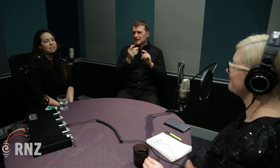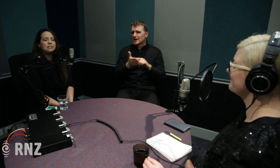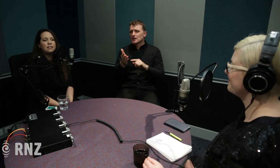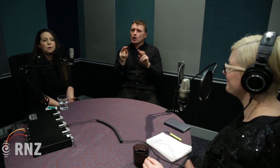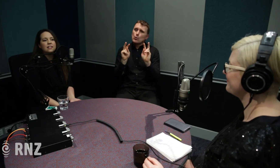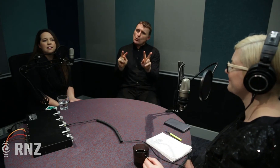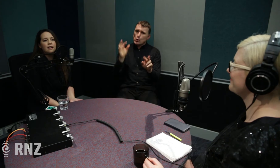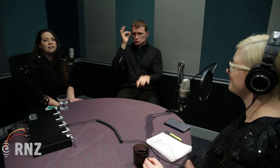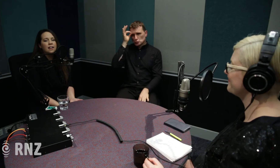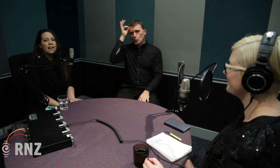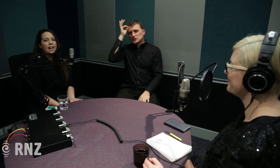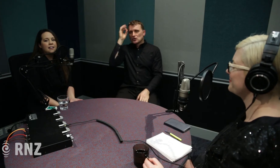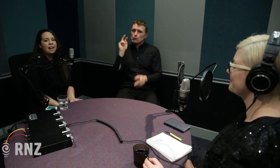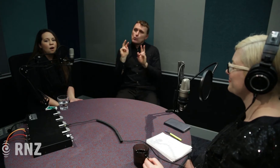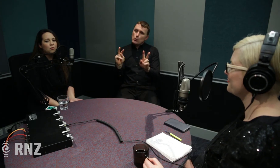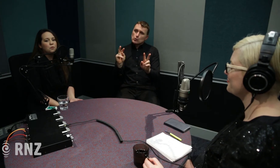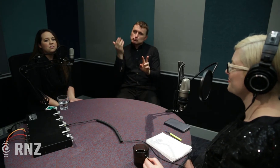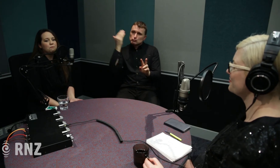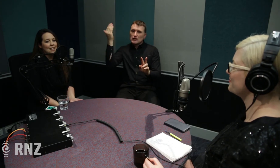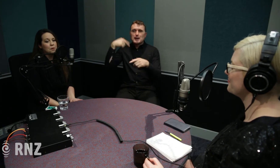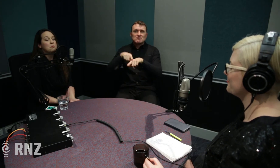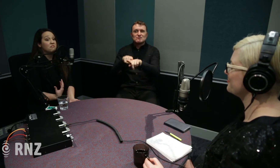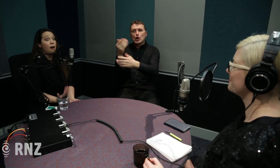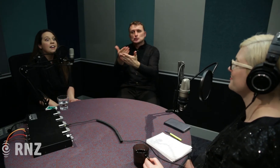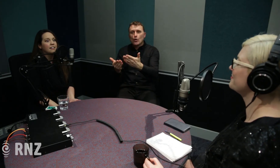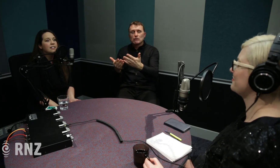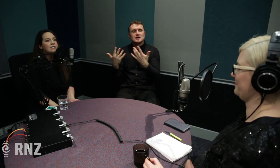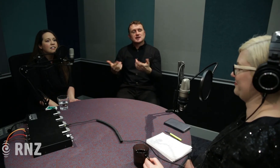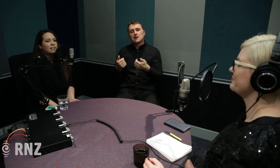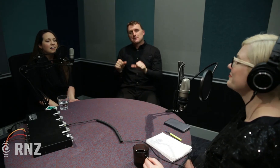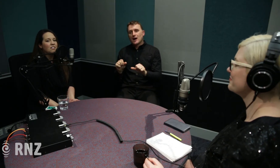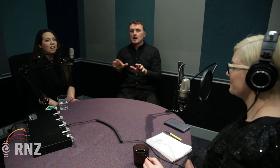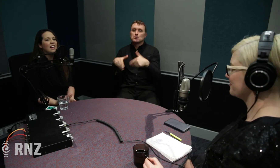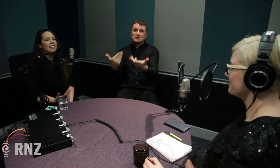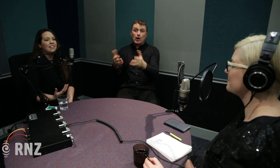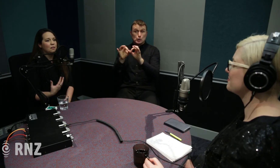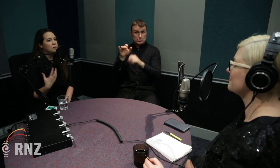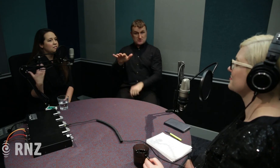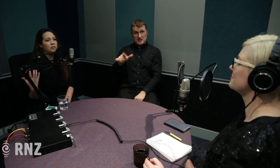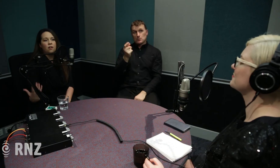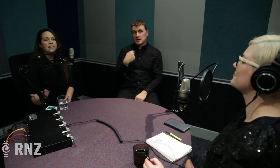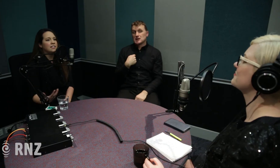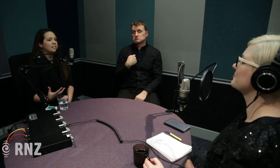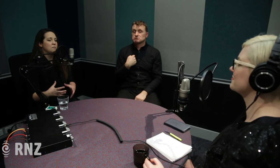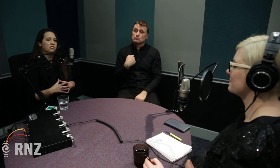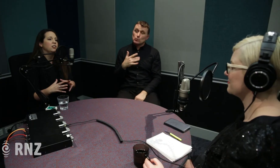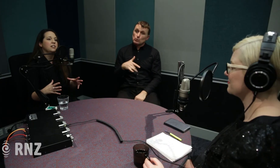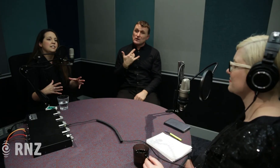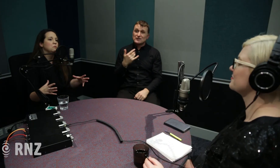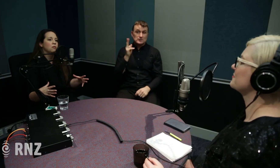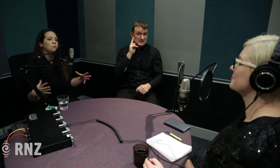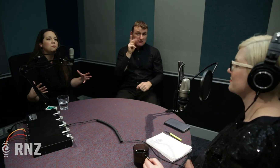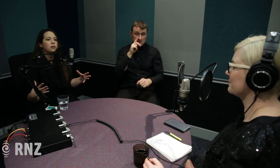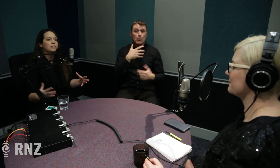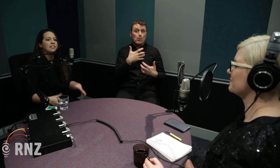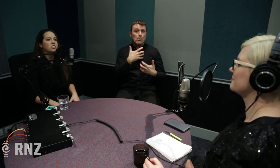and I think that's quite sad. And now that we've been able to provide it, we're finding that the numbers are